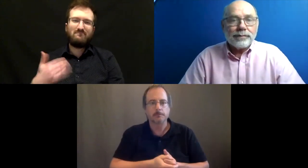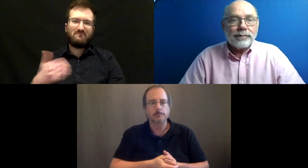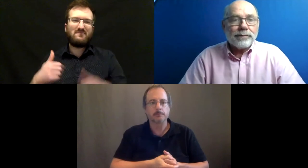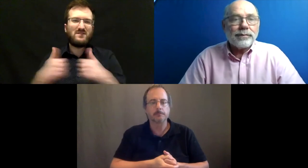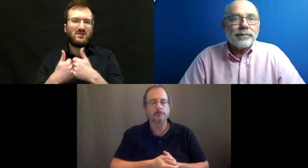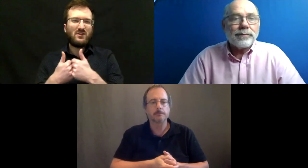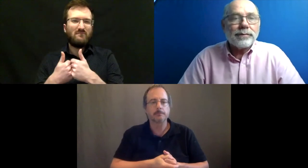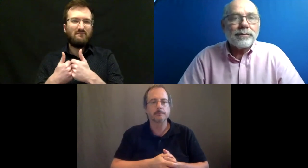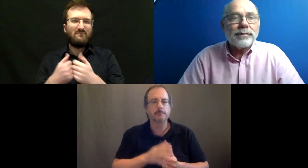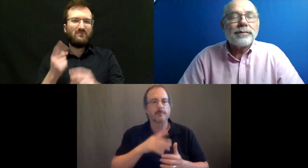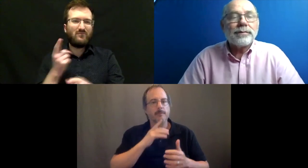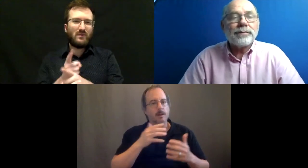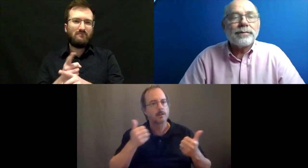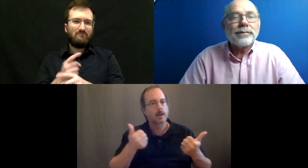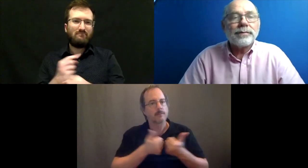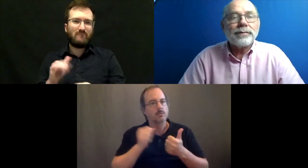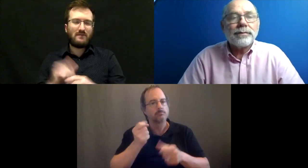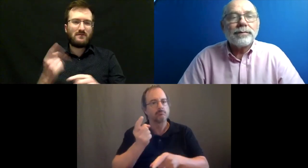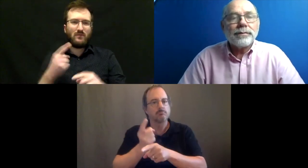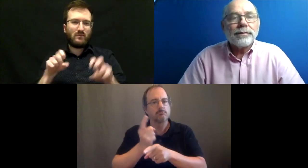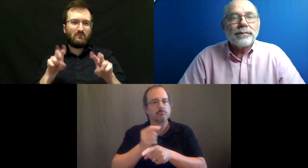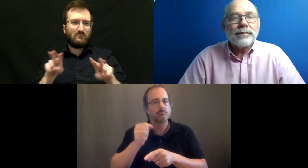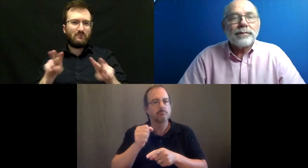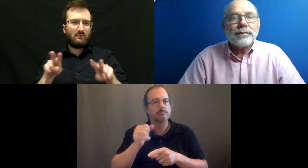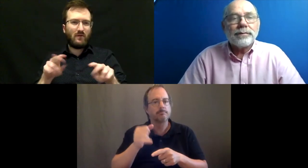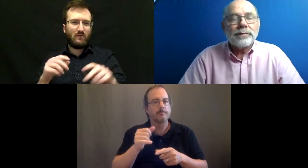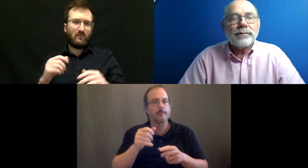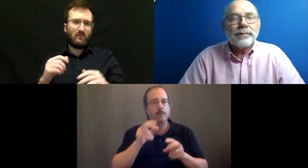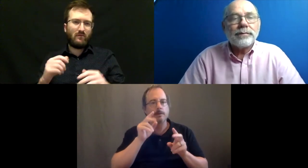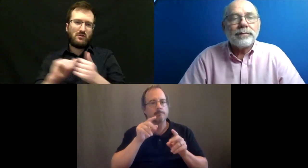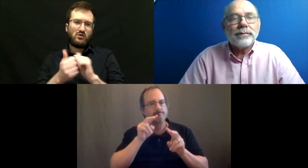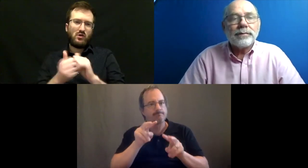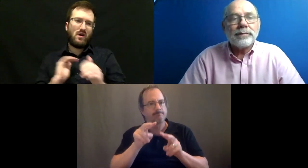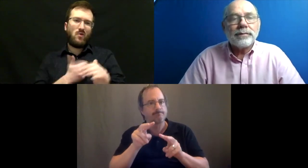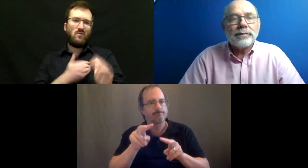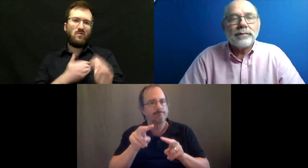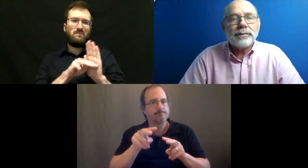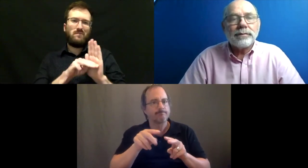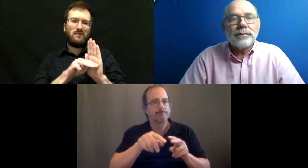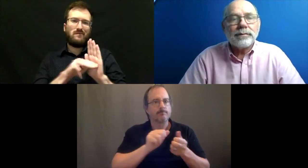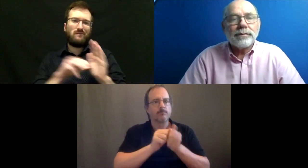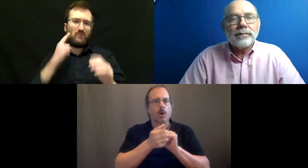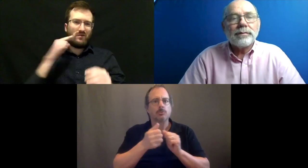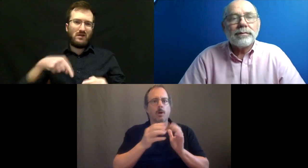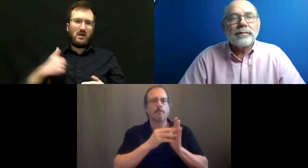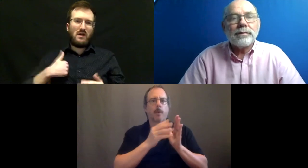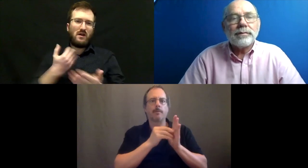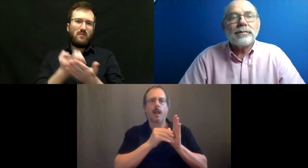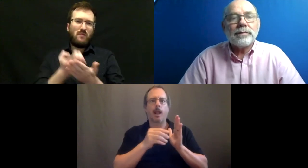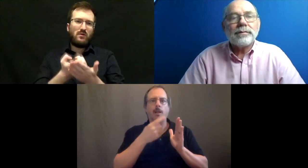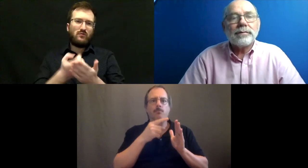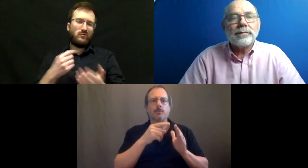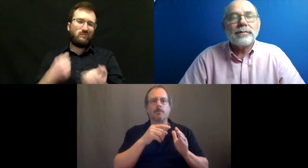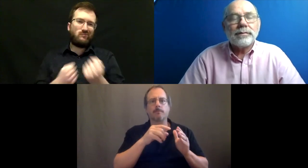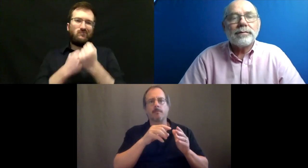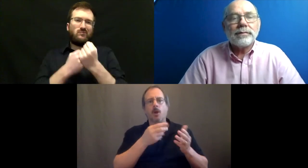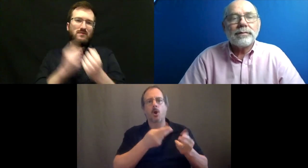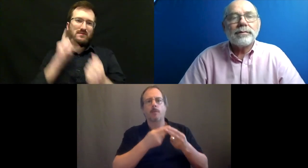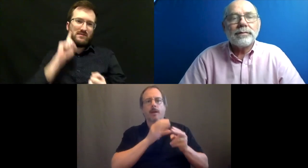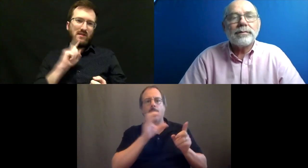hard of hearing individuals. Yeah, it's definitely a challenge. So we need to see if Canada can change our